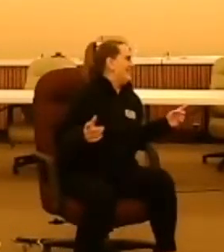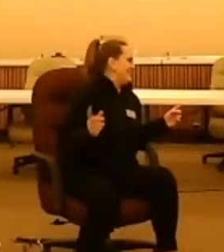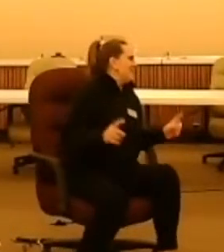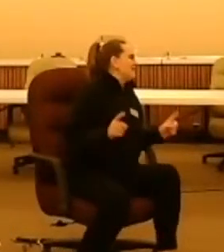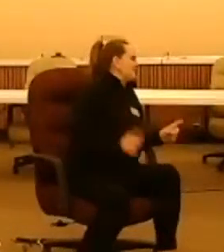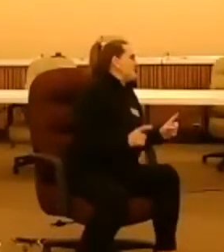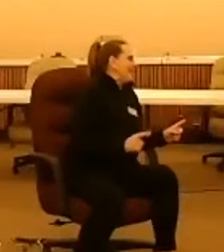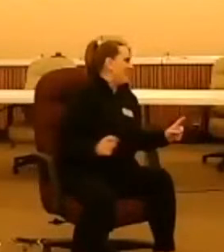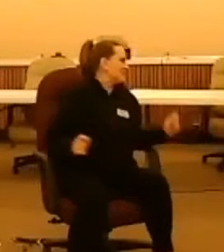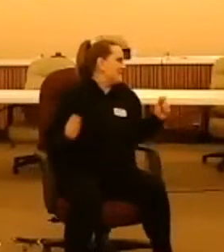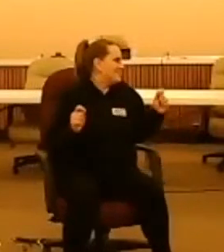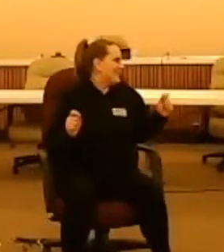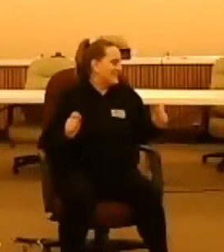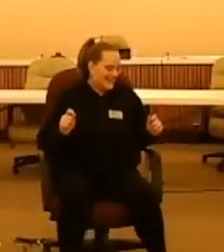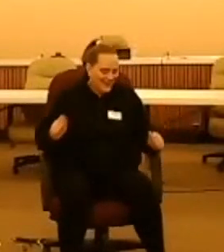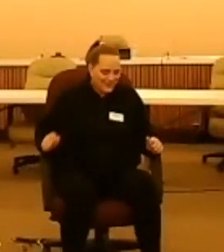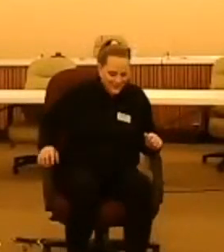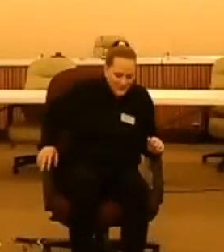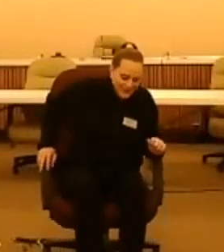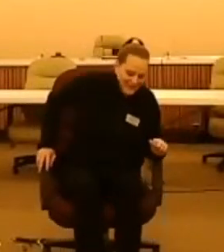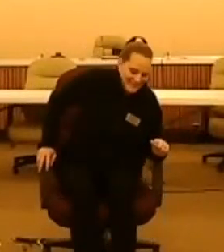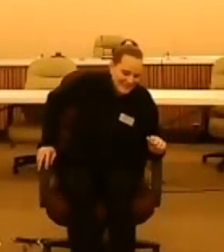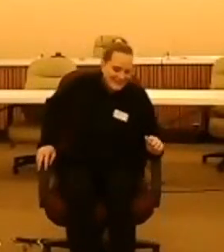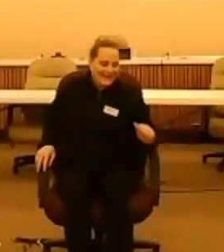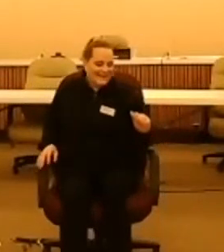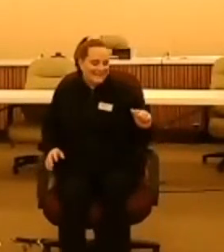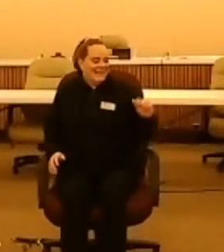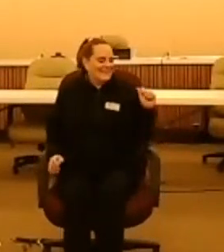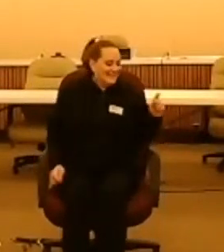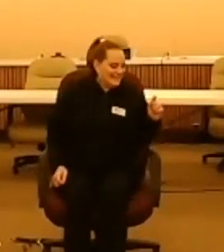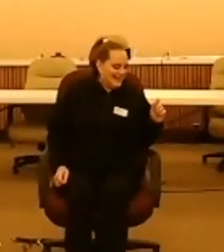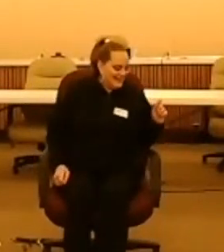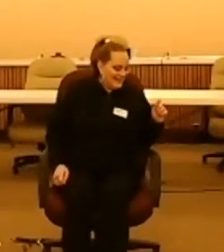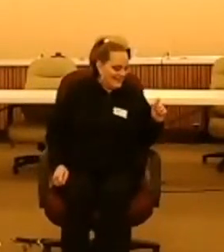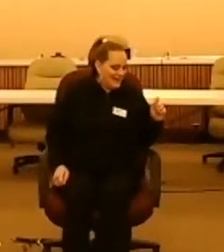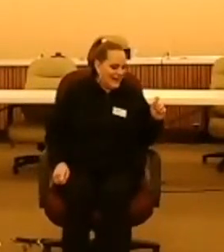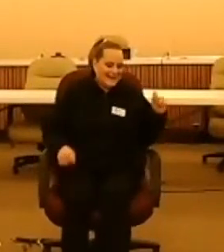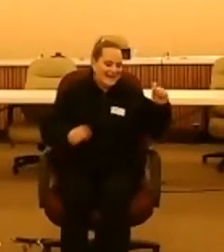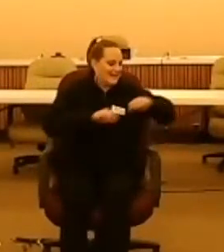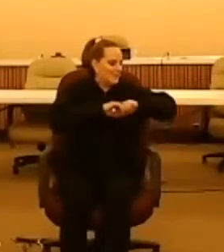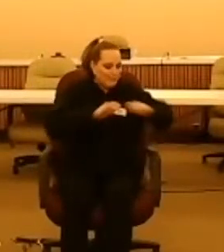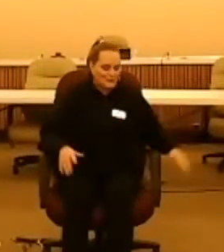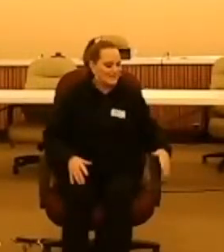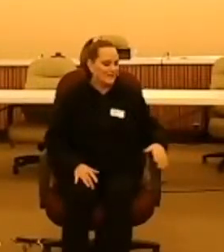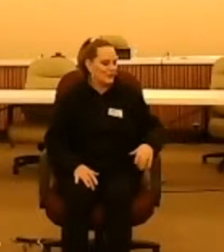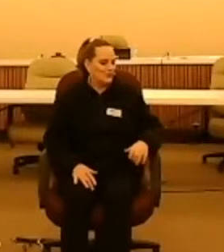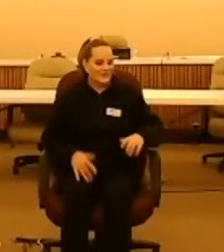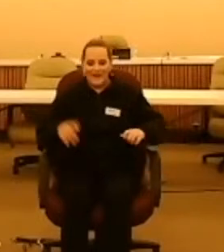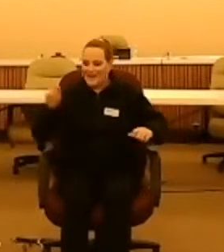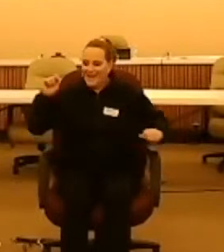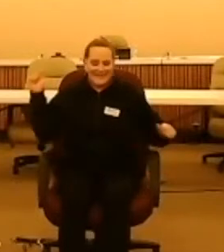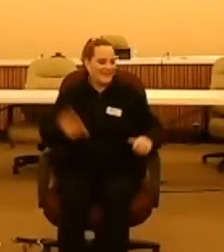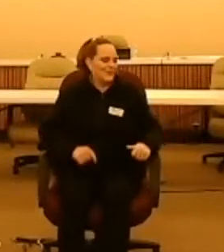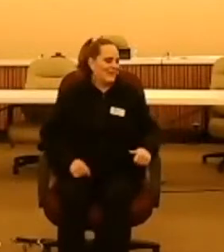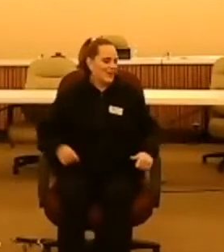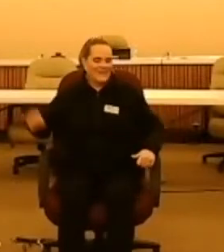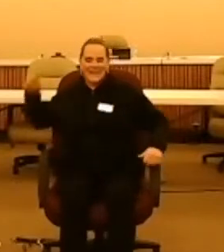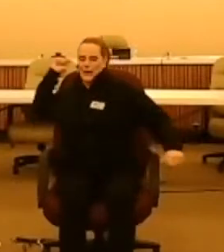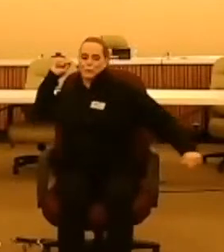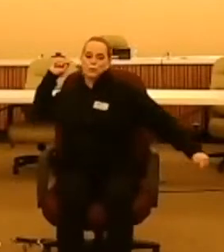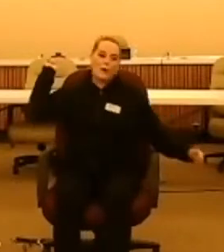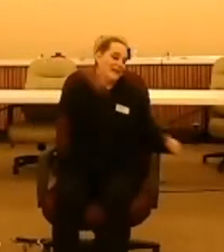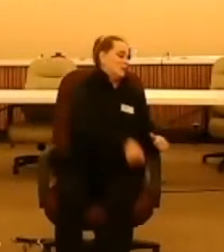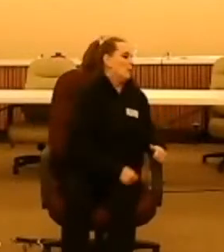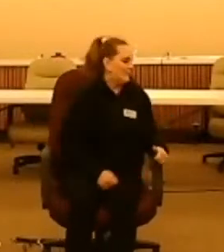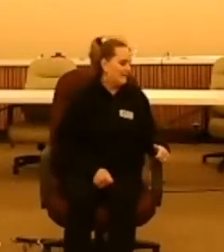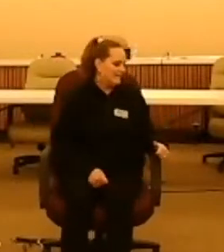my cousin was out of town for a week, and he got, I had a bunch of stuff to do today. I got all that done, and I